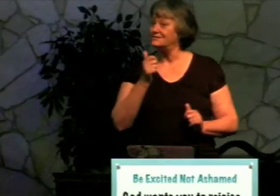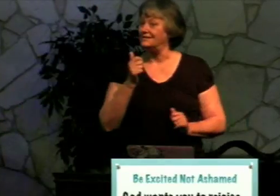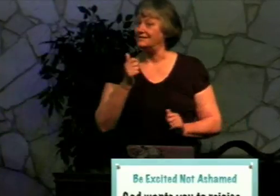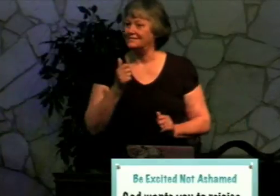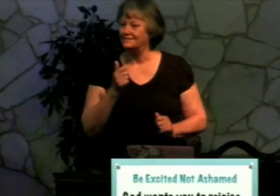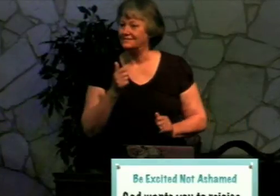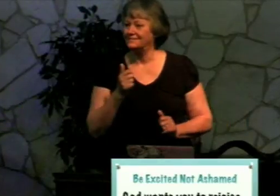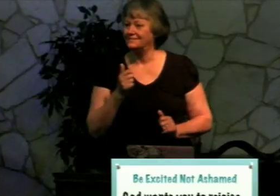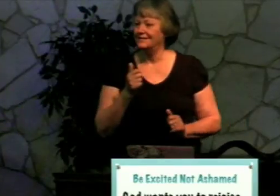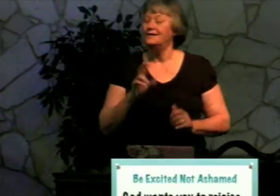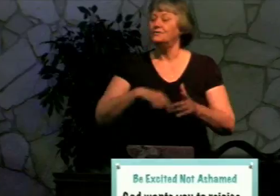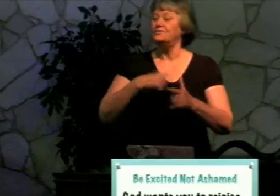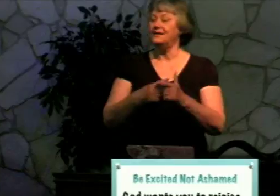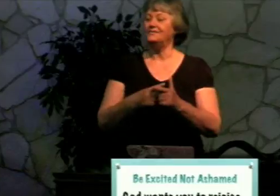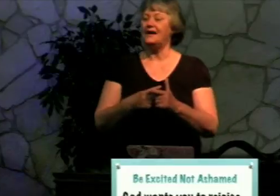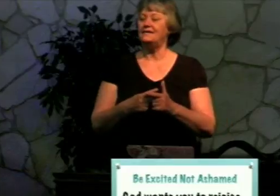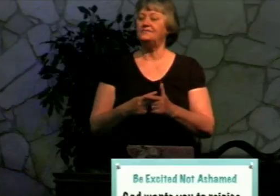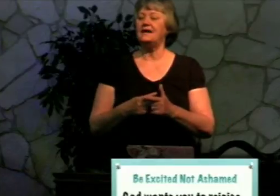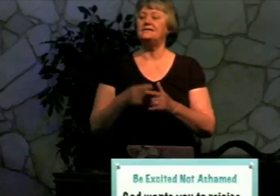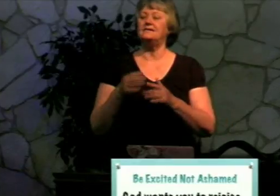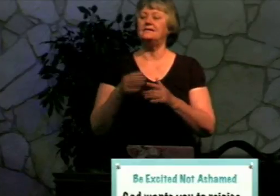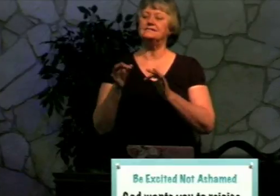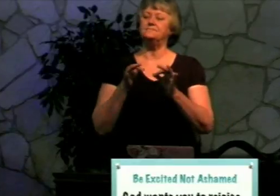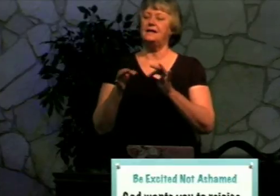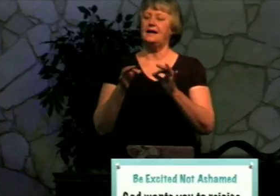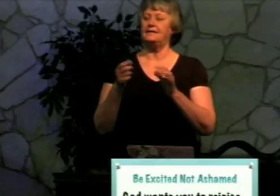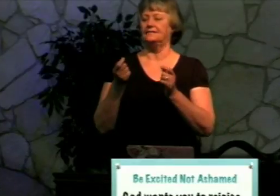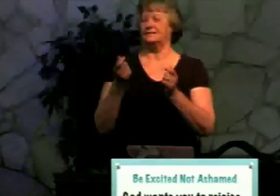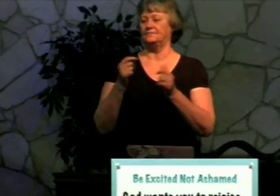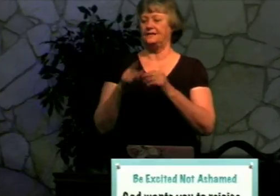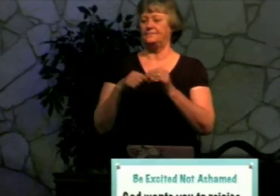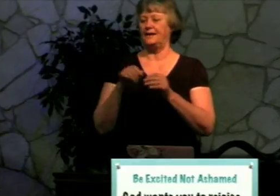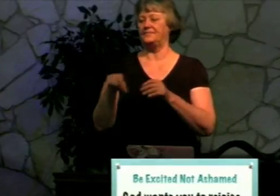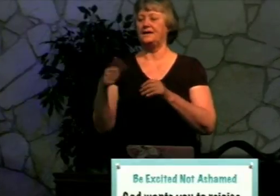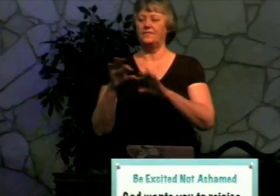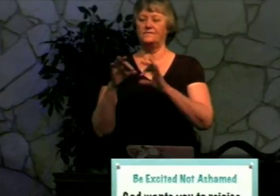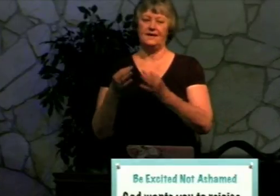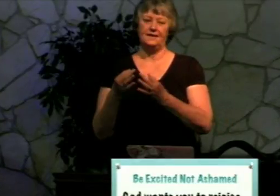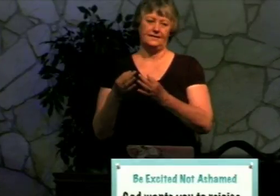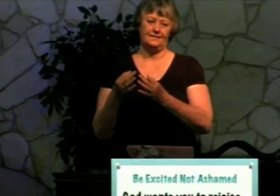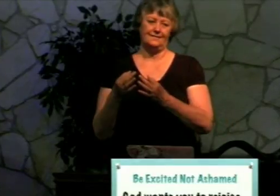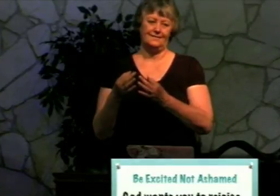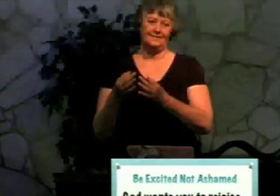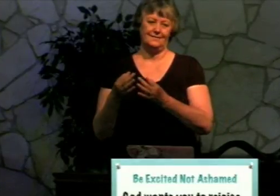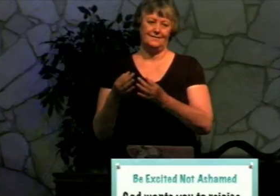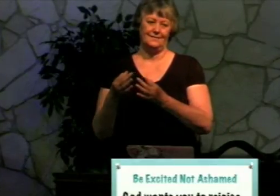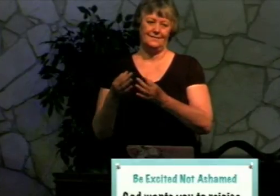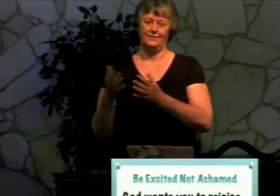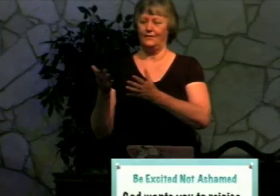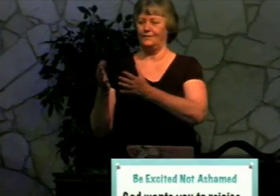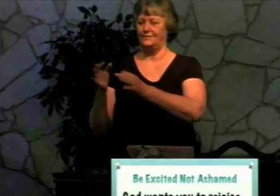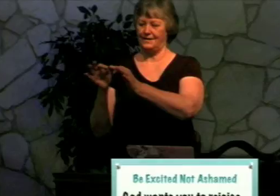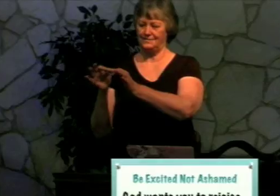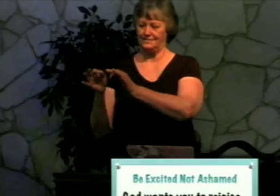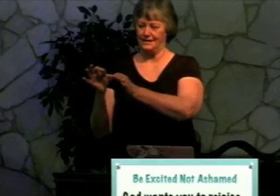interesting. So then they explain a little bit about the other family. You know, they